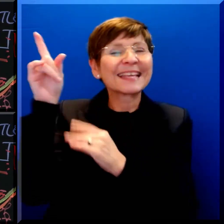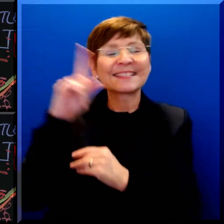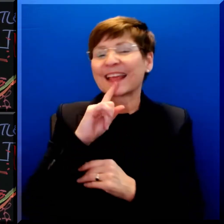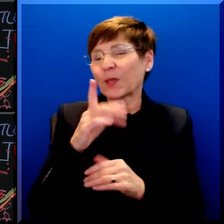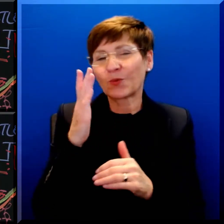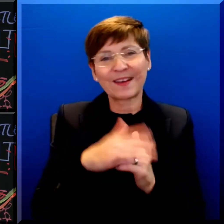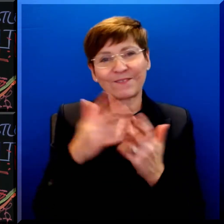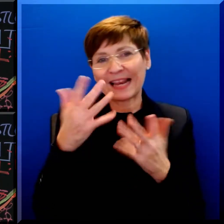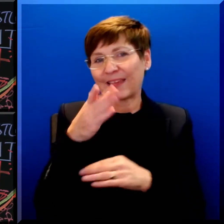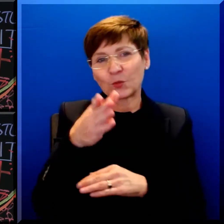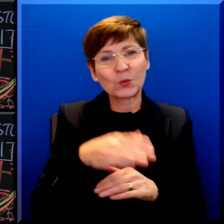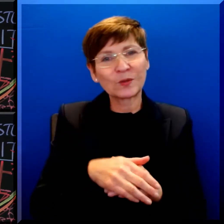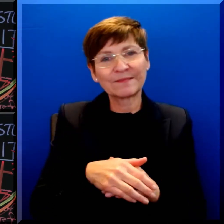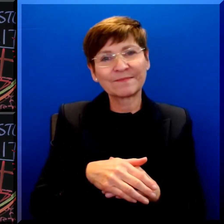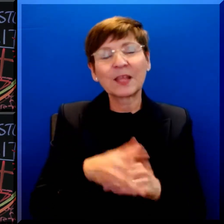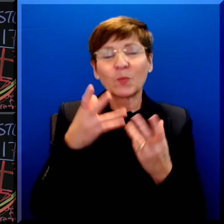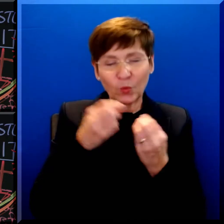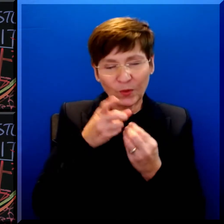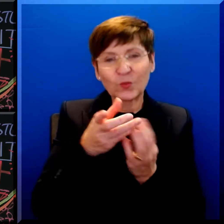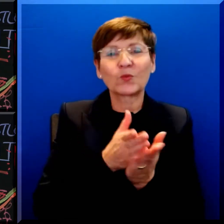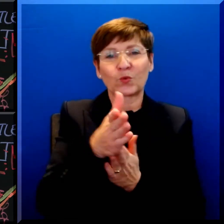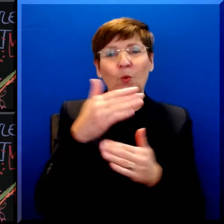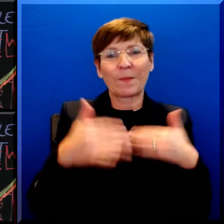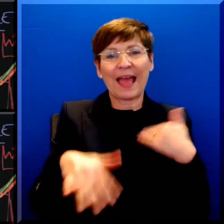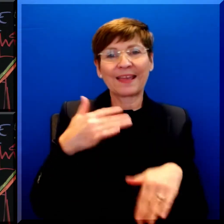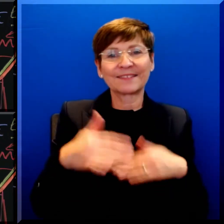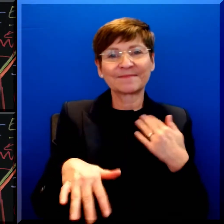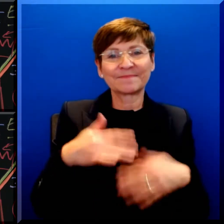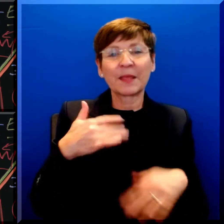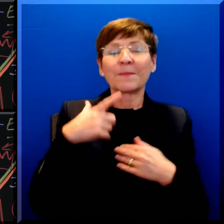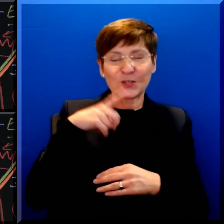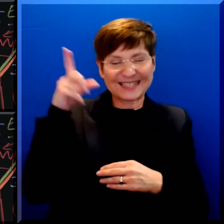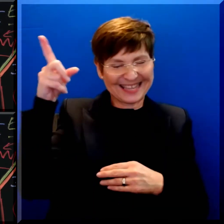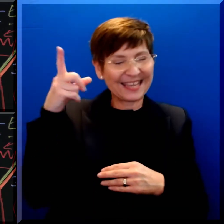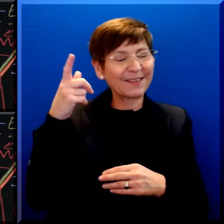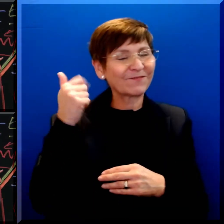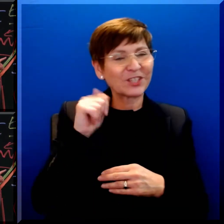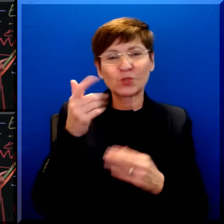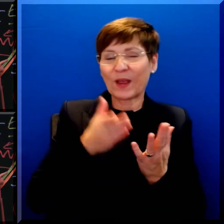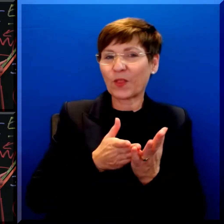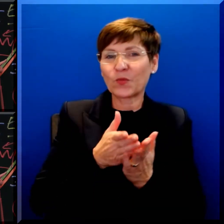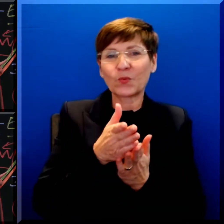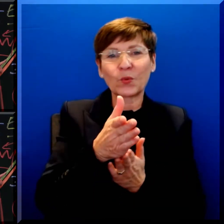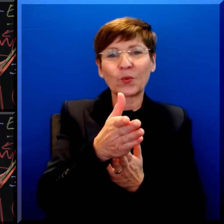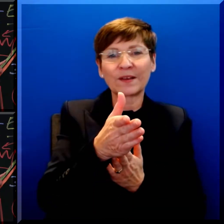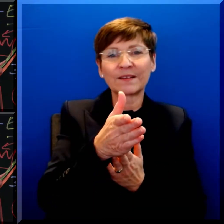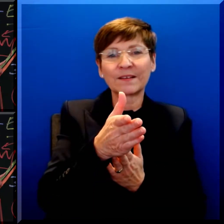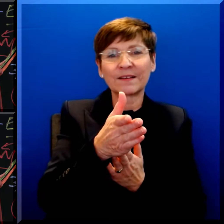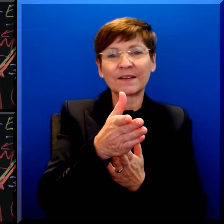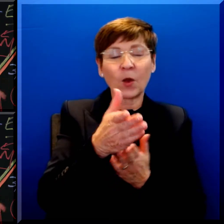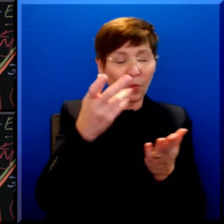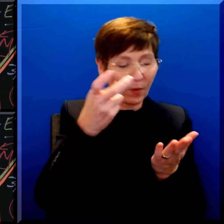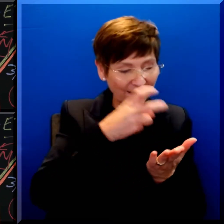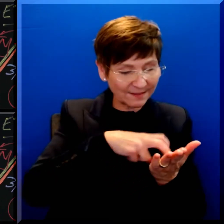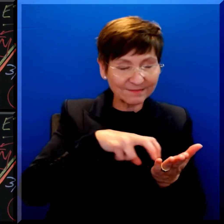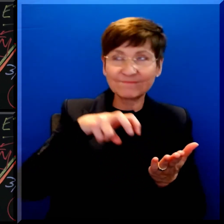will I leave you or forsake you. I will carry you through your pain because guess what? I've been there and it's glory on the other side.